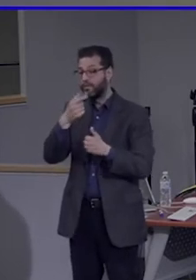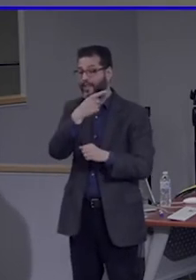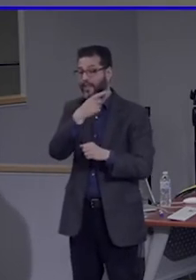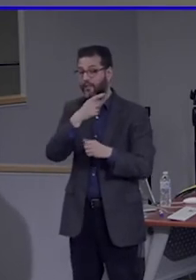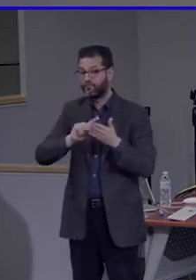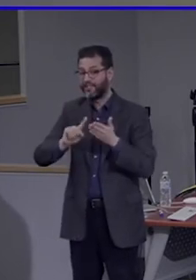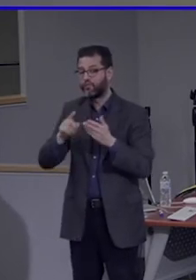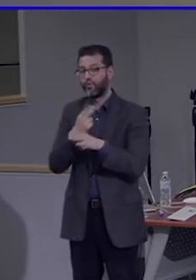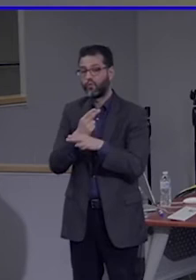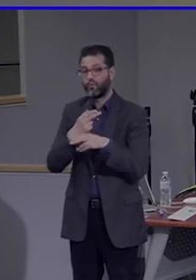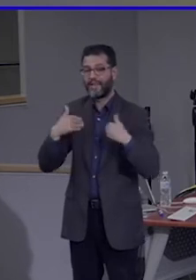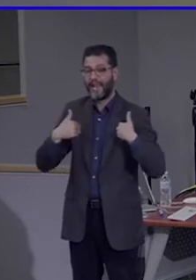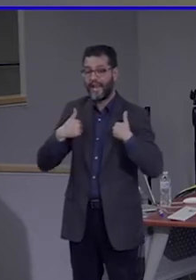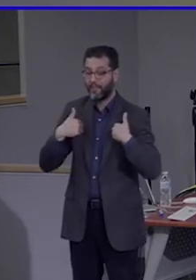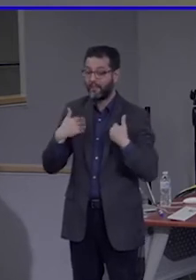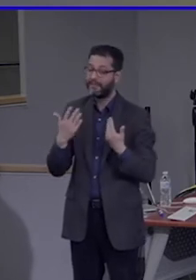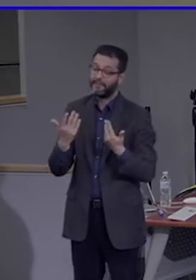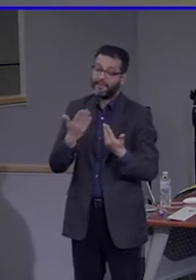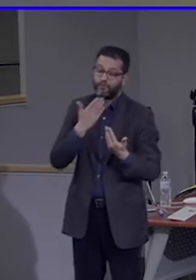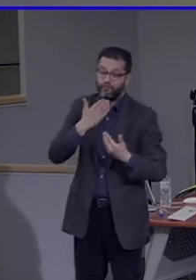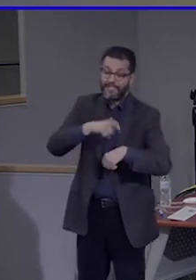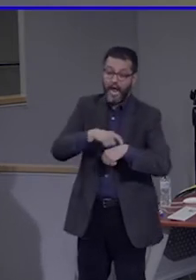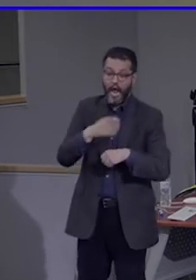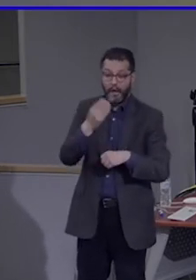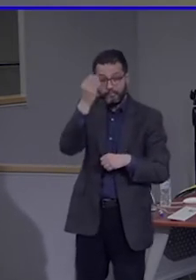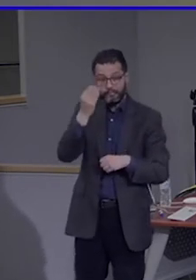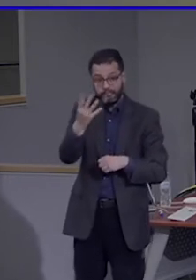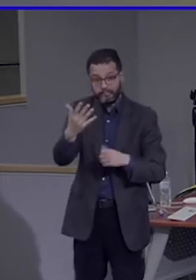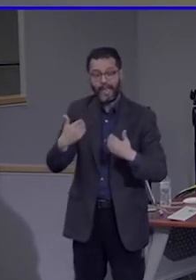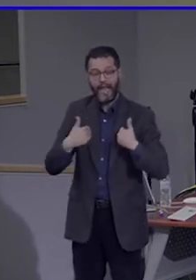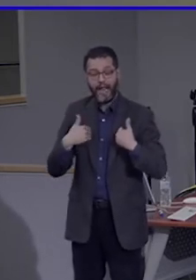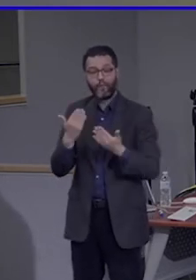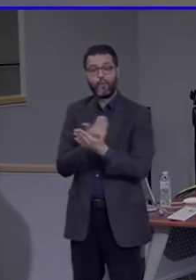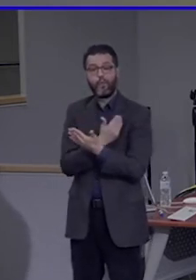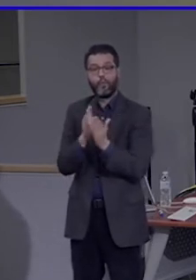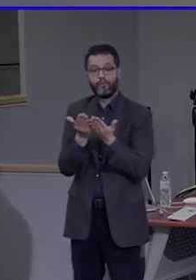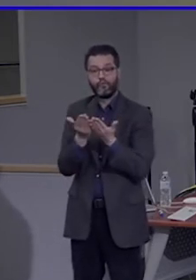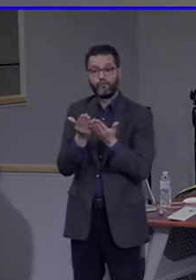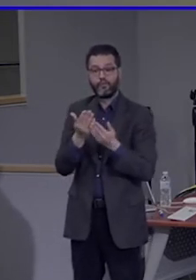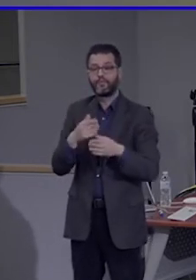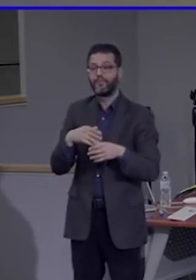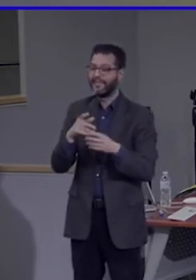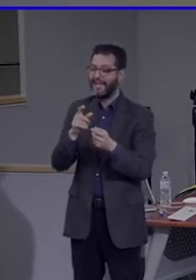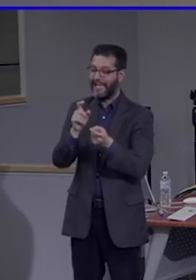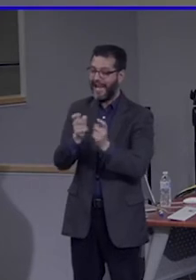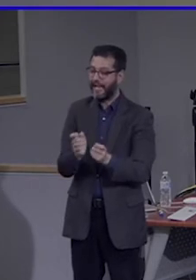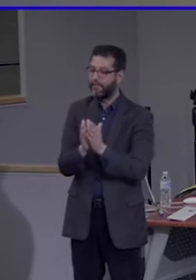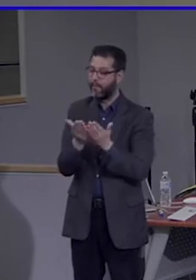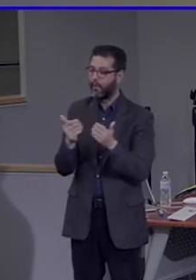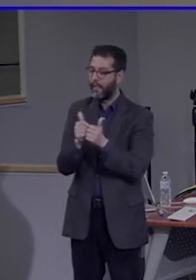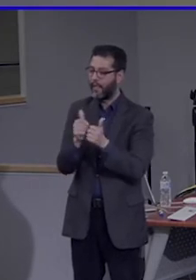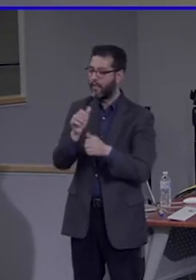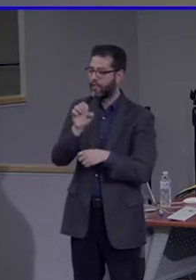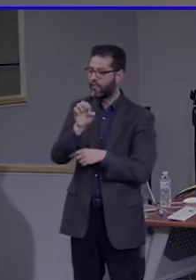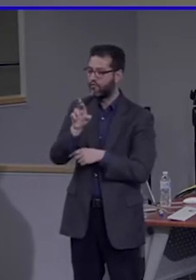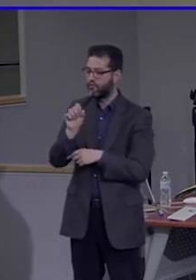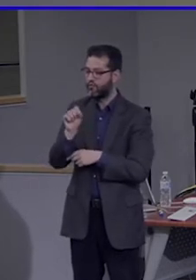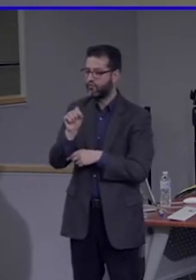time to say that I have a new book coming out an edited book with urs rivalry that is called